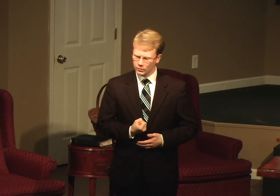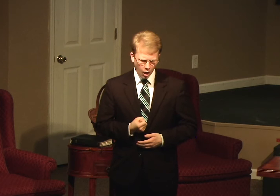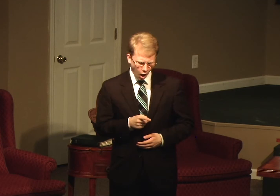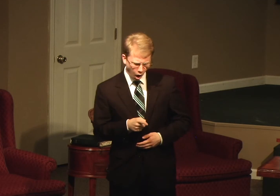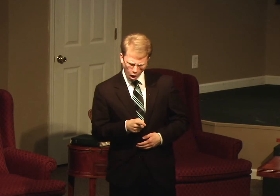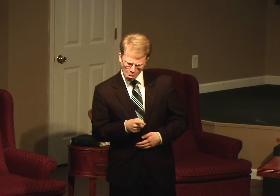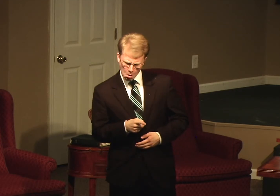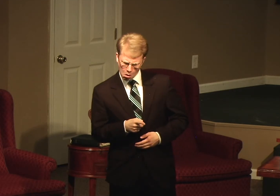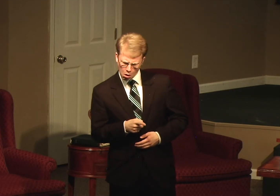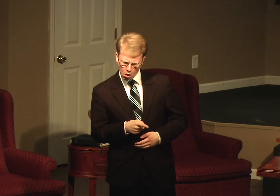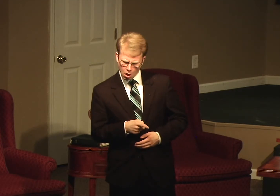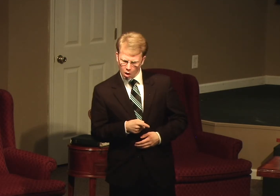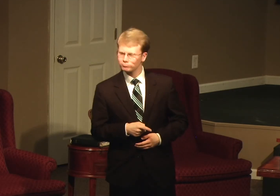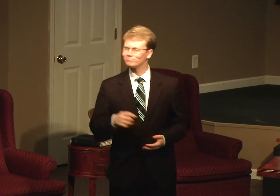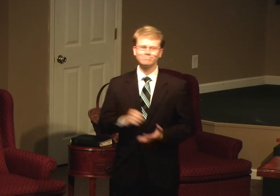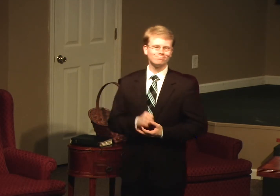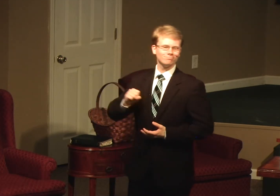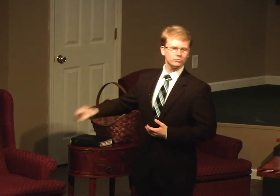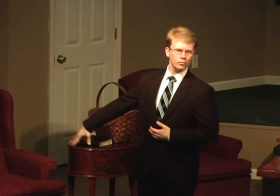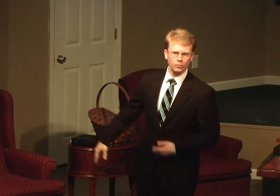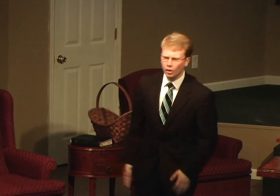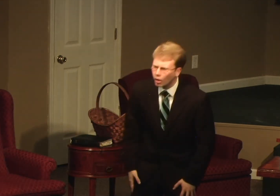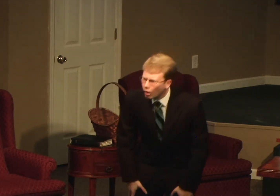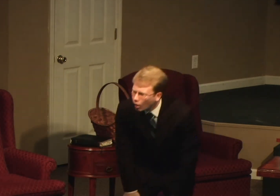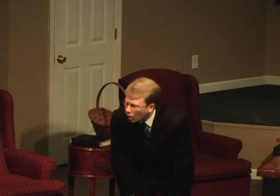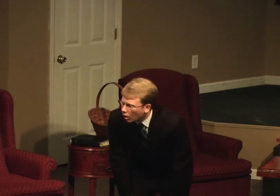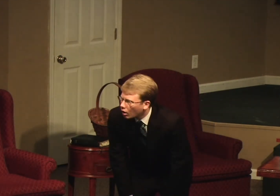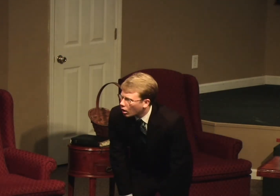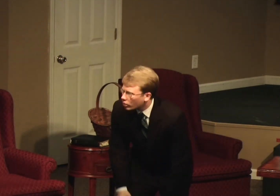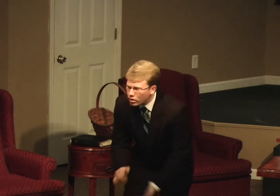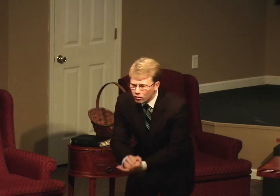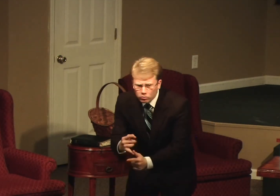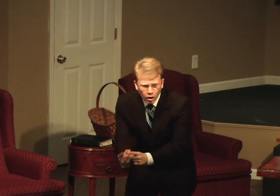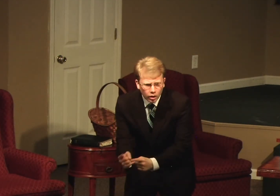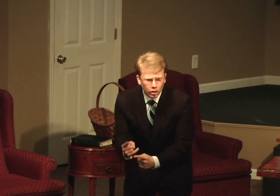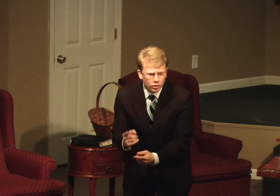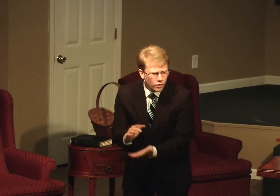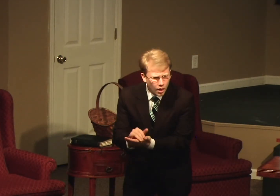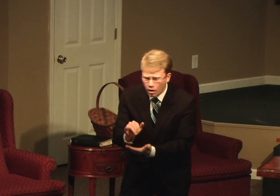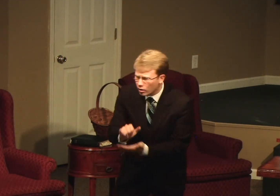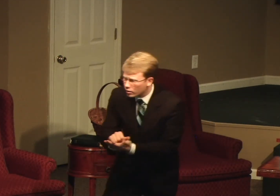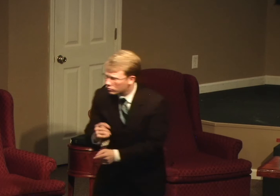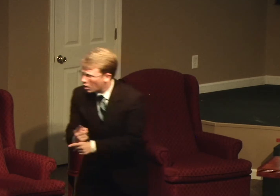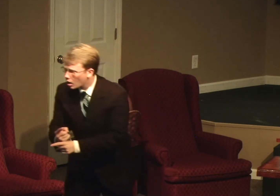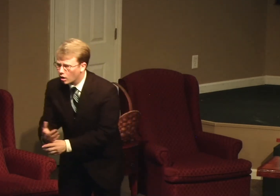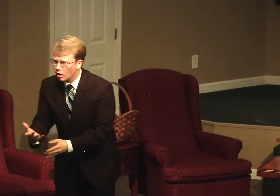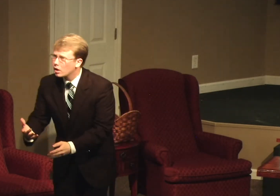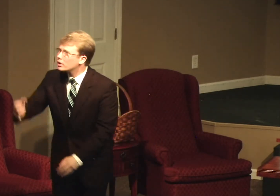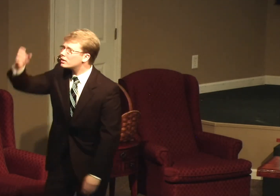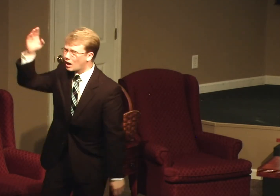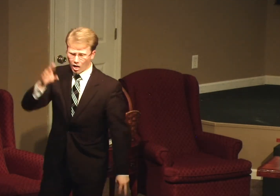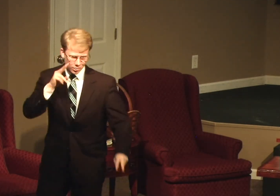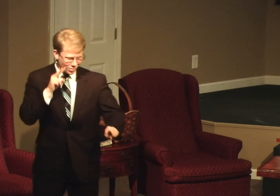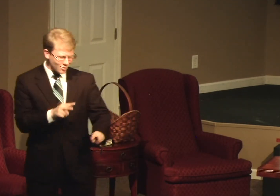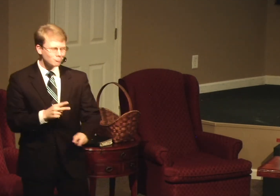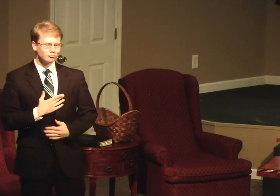baby is born, you do an ultrasound, and if they see something wrong with the baby, they abort it. It's not right. It's not